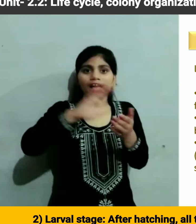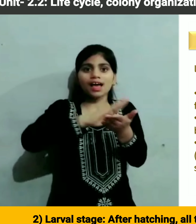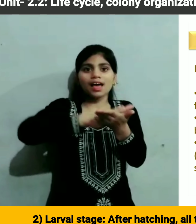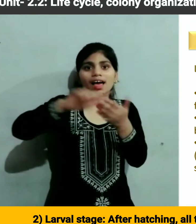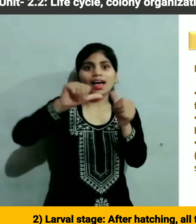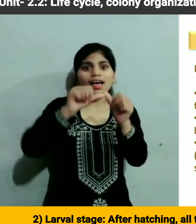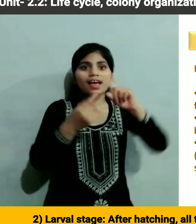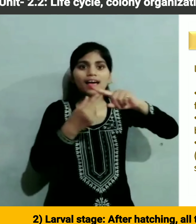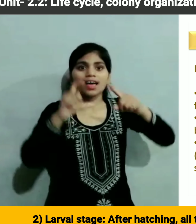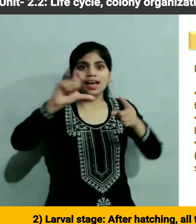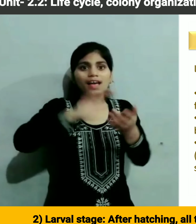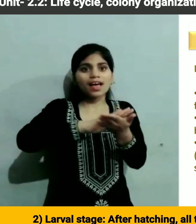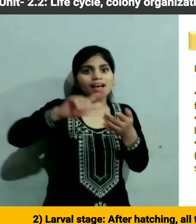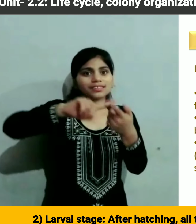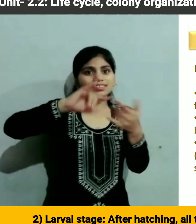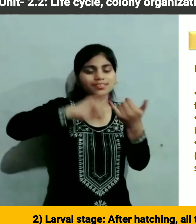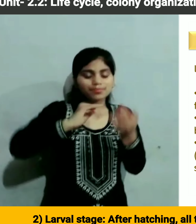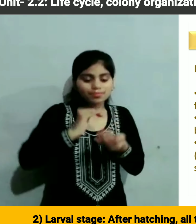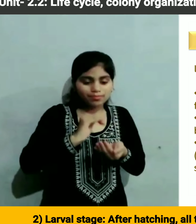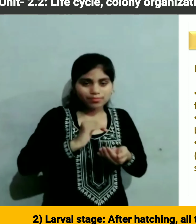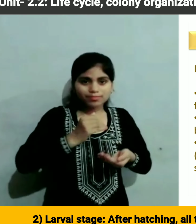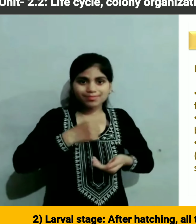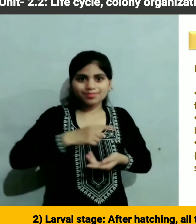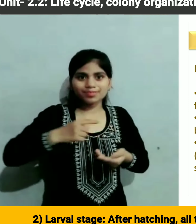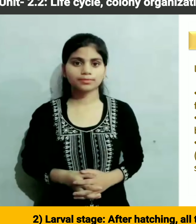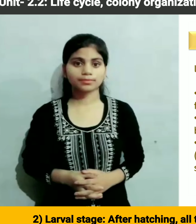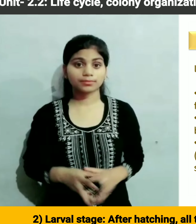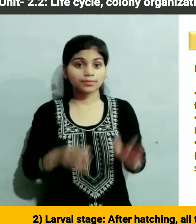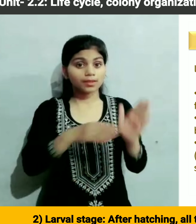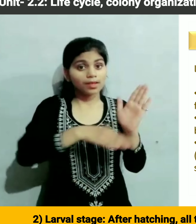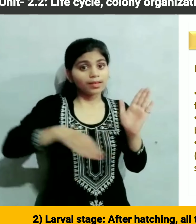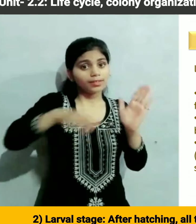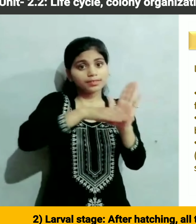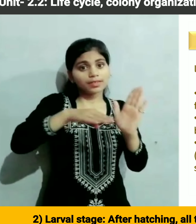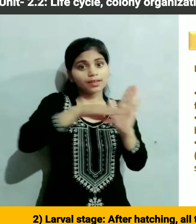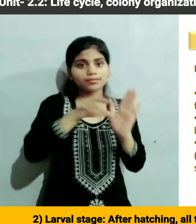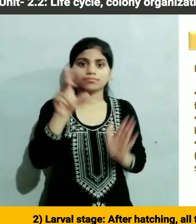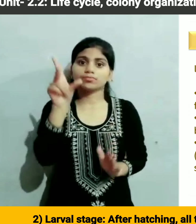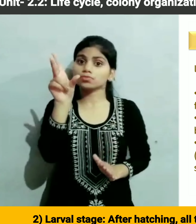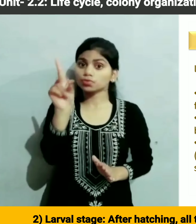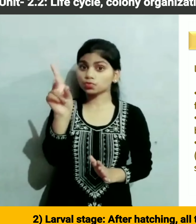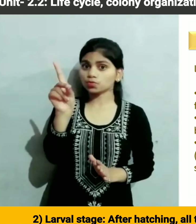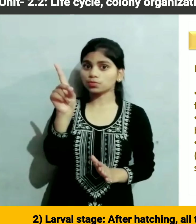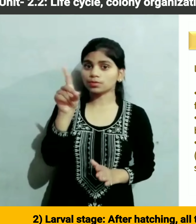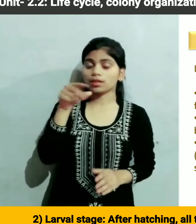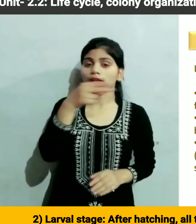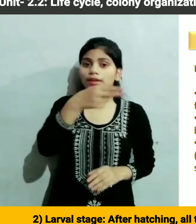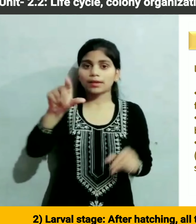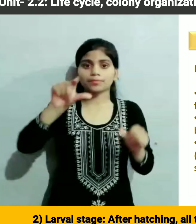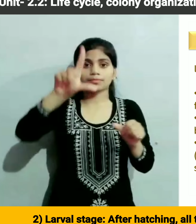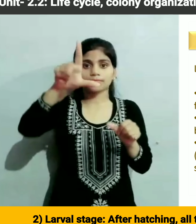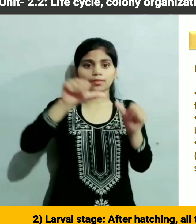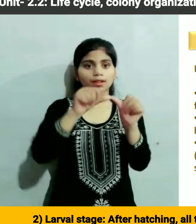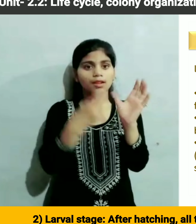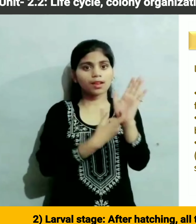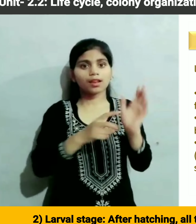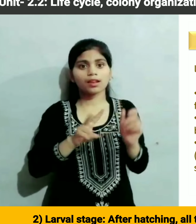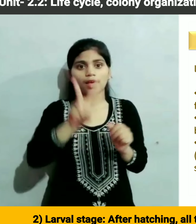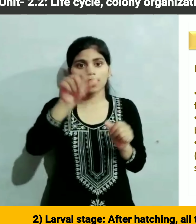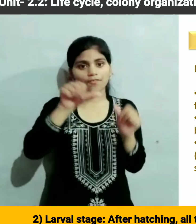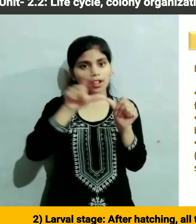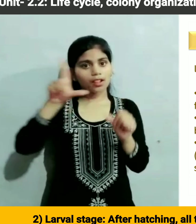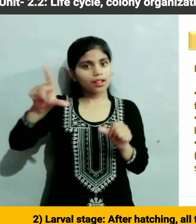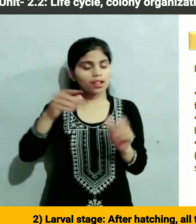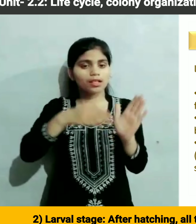Second stage, larval stage. After hatching, all the worker and drone